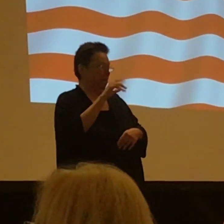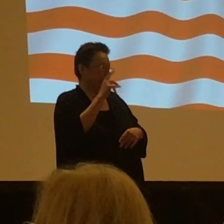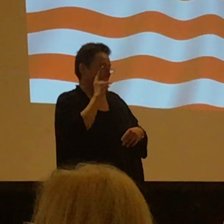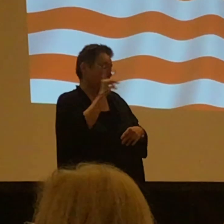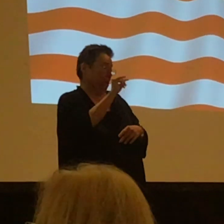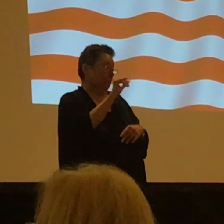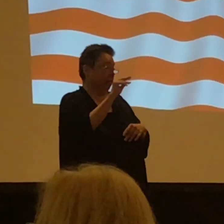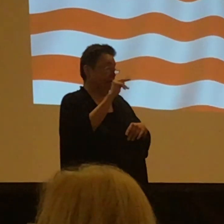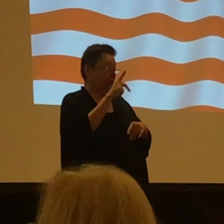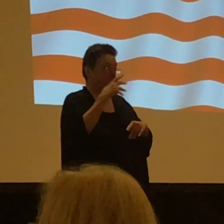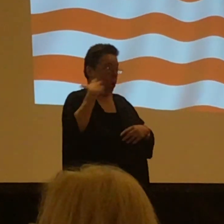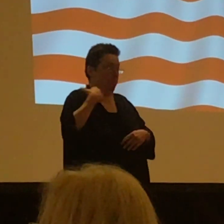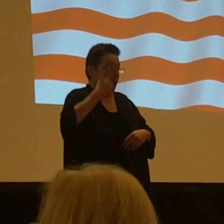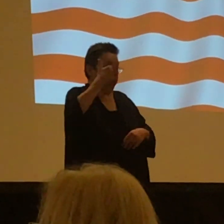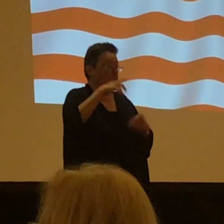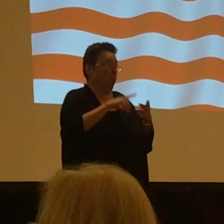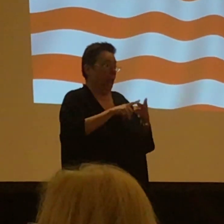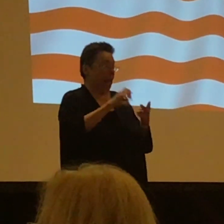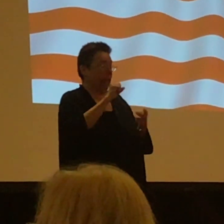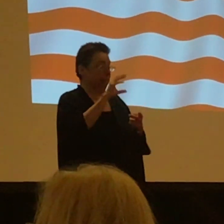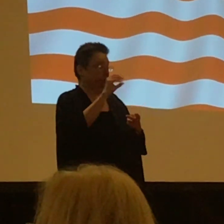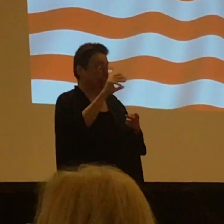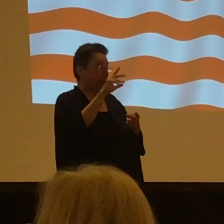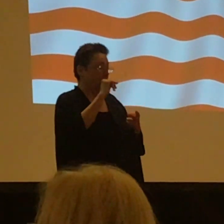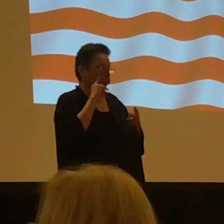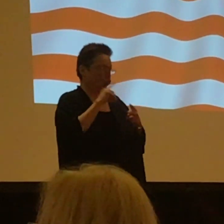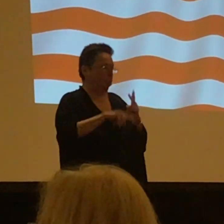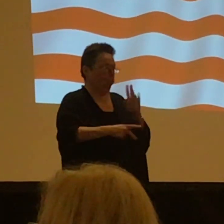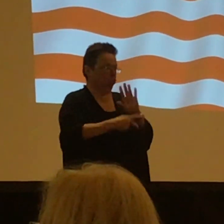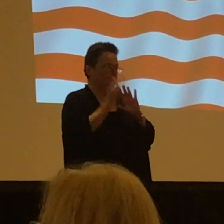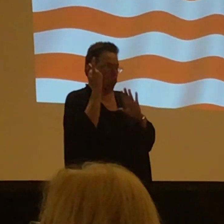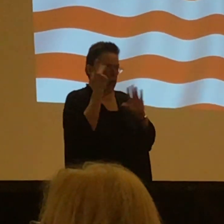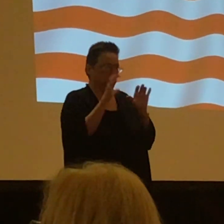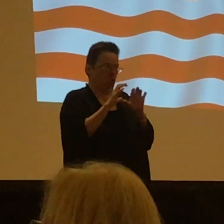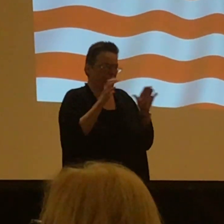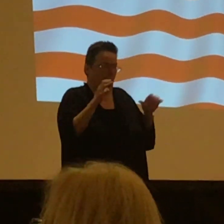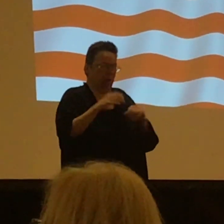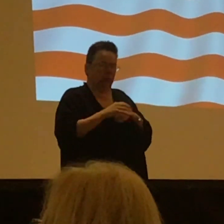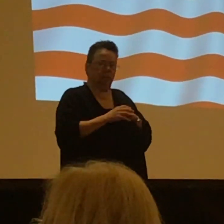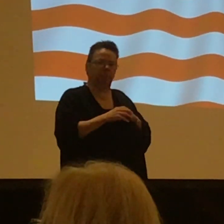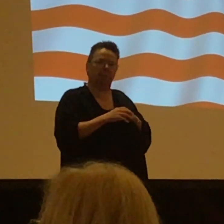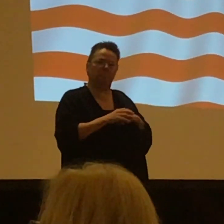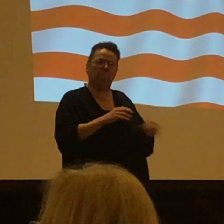as well as a scout, so she was dual certified.